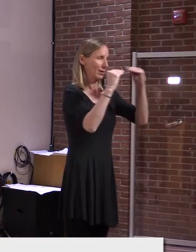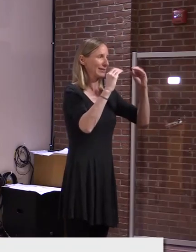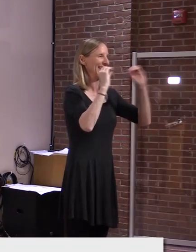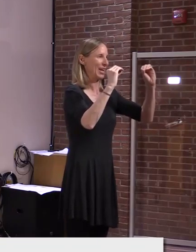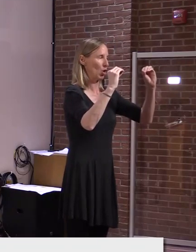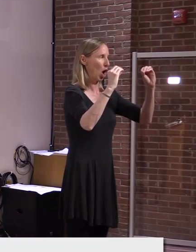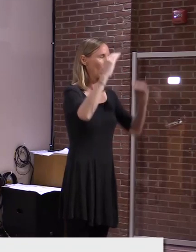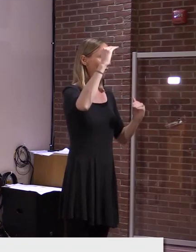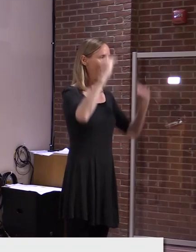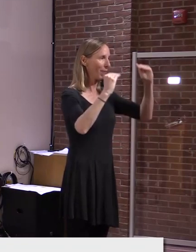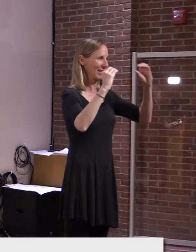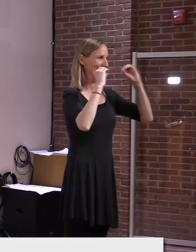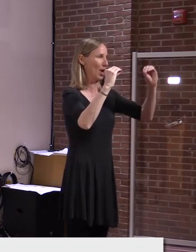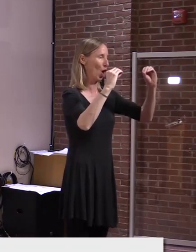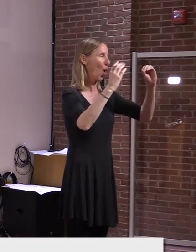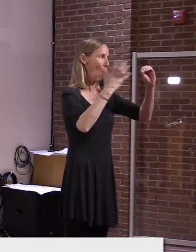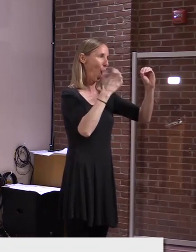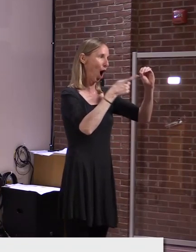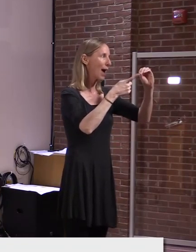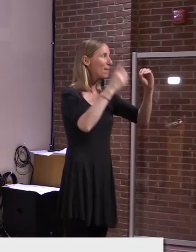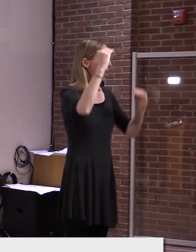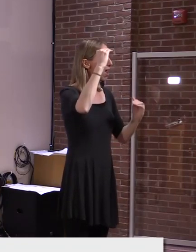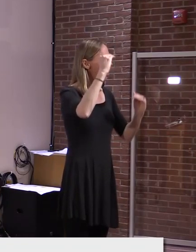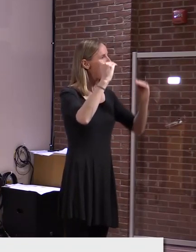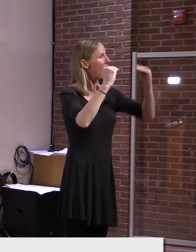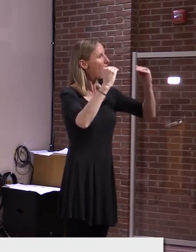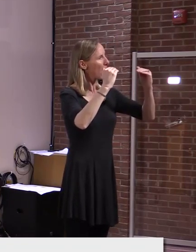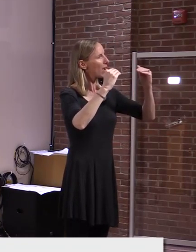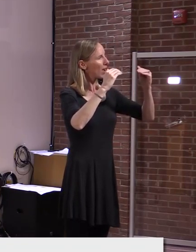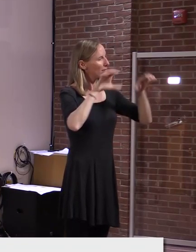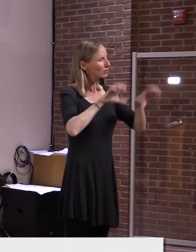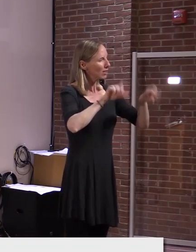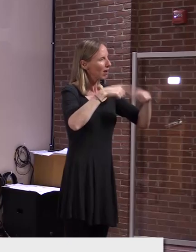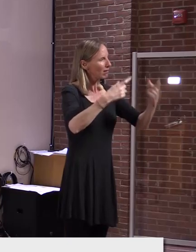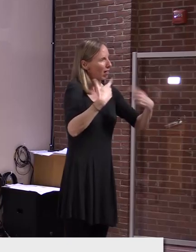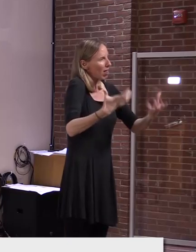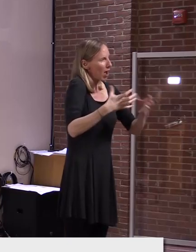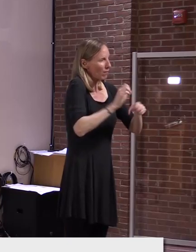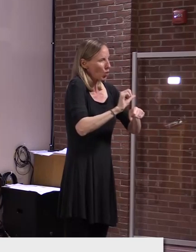zero discrepancy, but at the same time, quite proud of what we've done over the